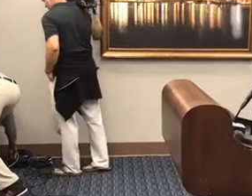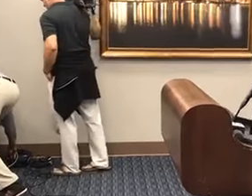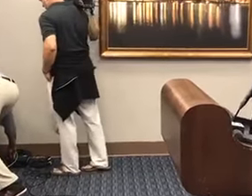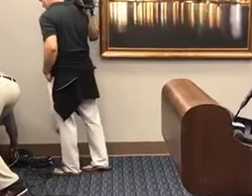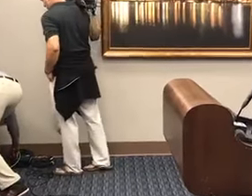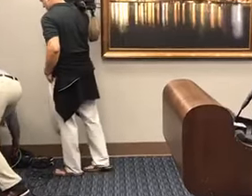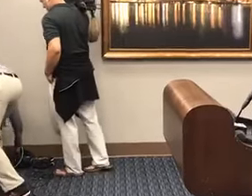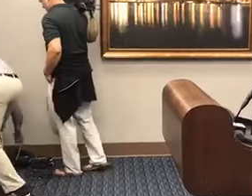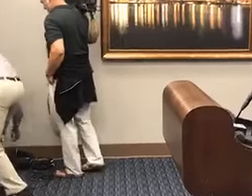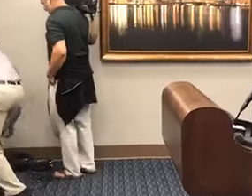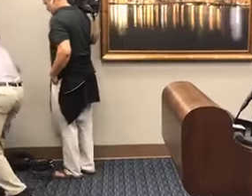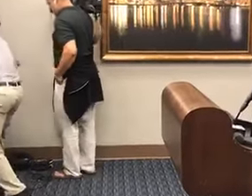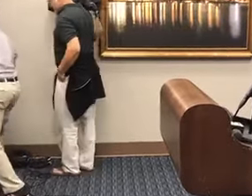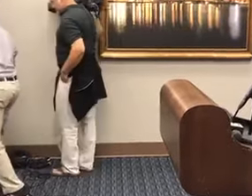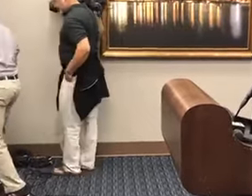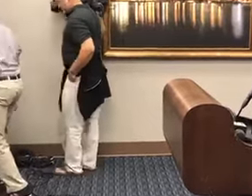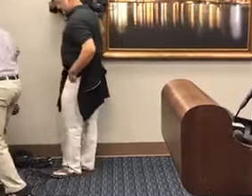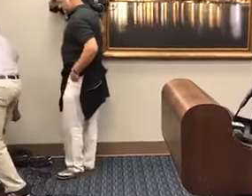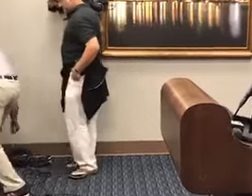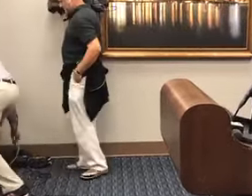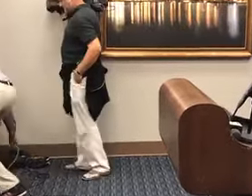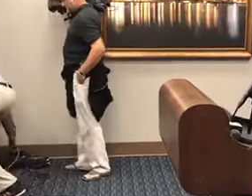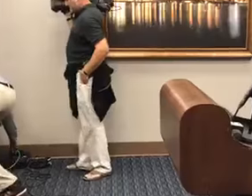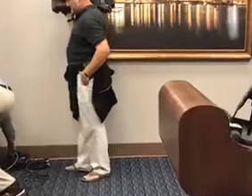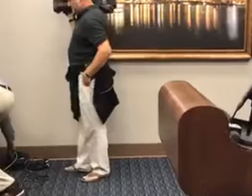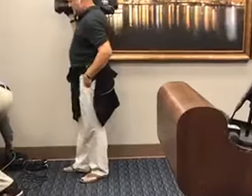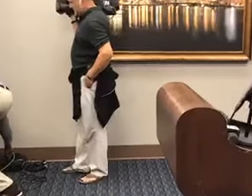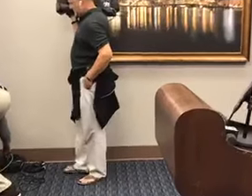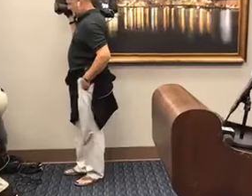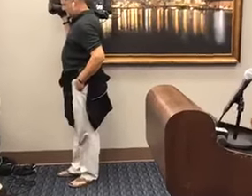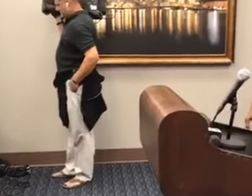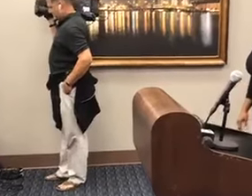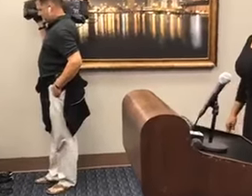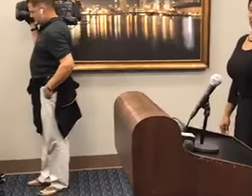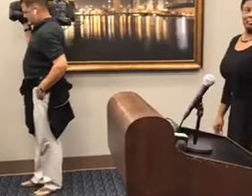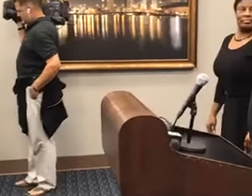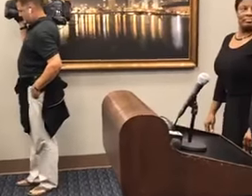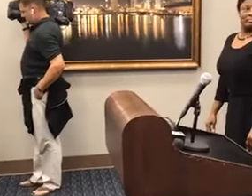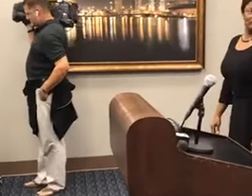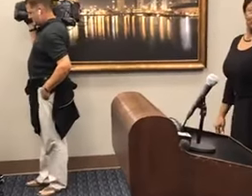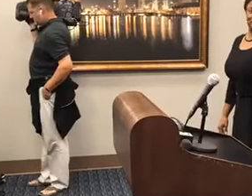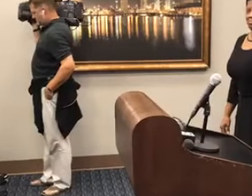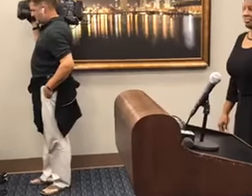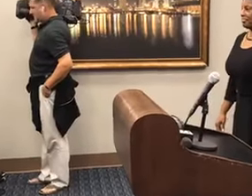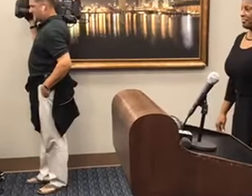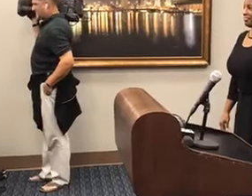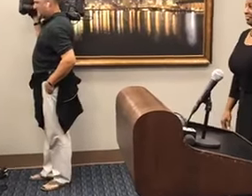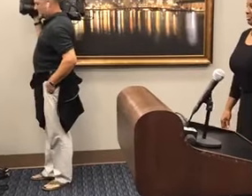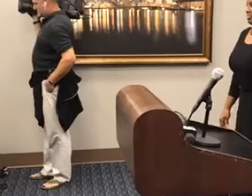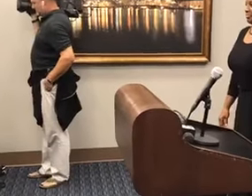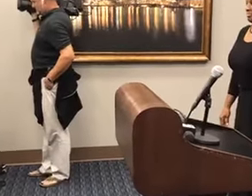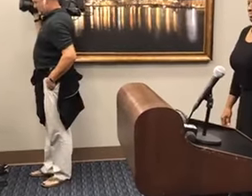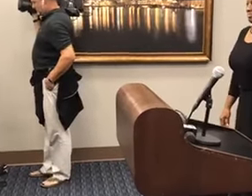Nope. Yeah, that's screwing up my. That's screwing up. It might be a bad cable. Anytime you do Yeah, that. whatever you did, don't do that. Yeah, same